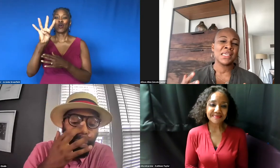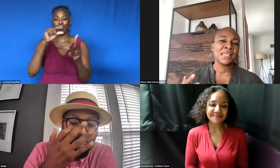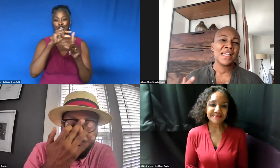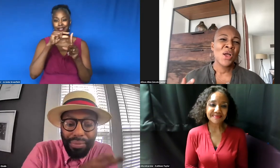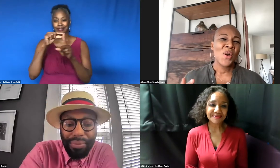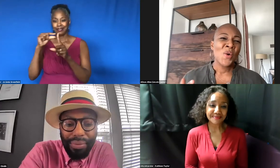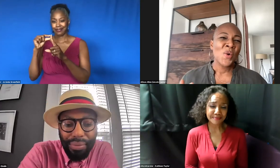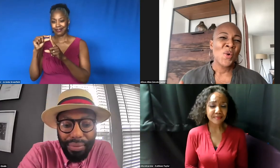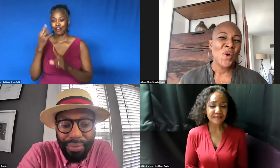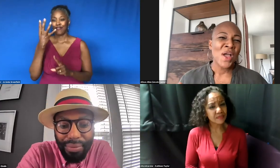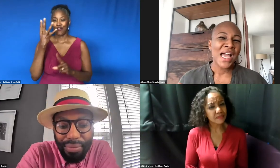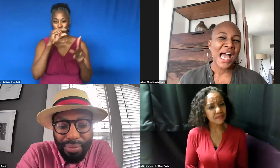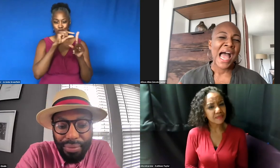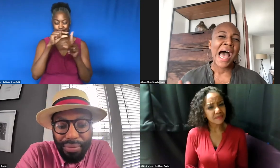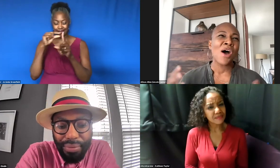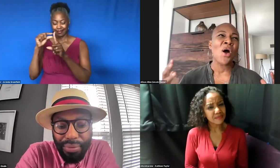tell me